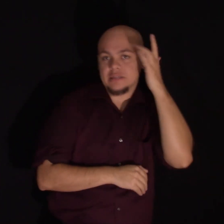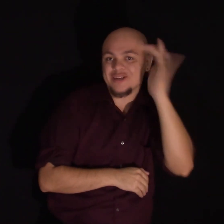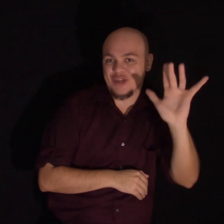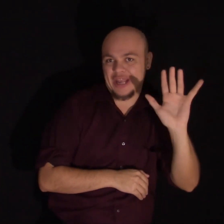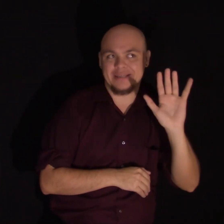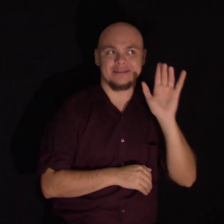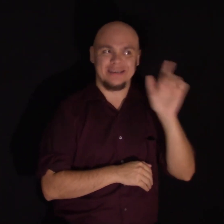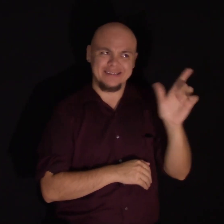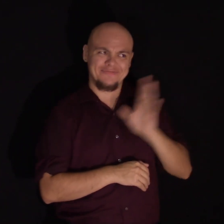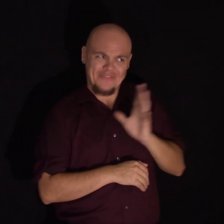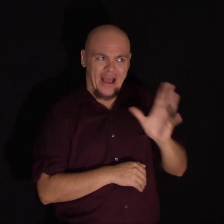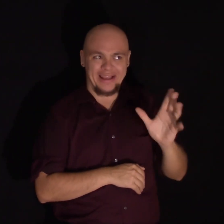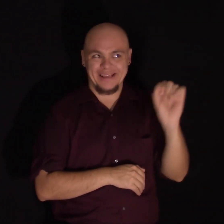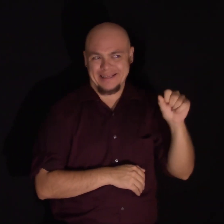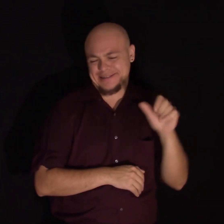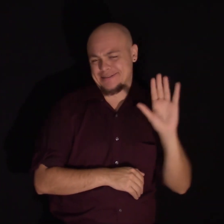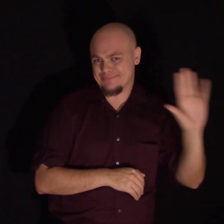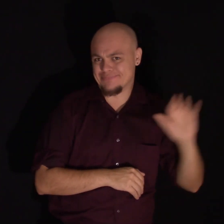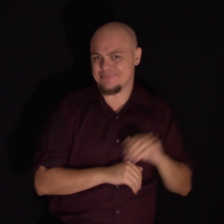fine.